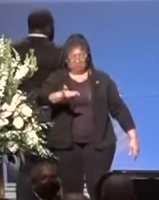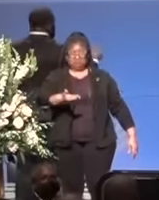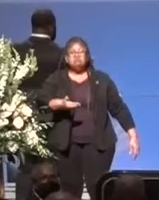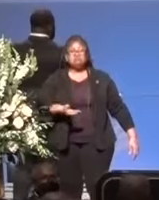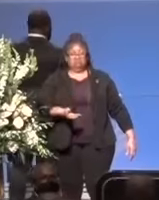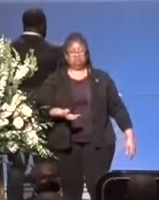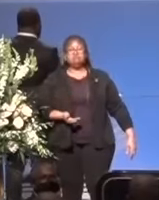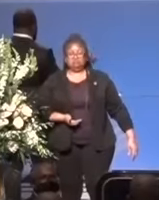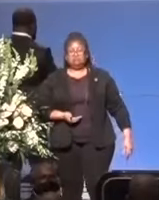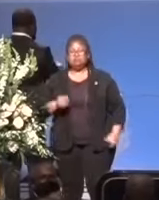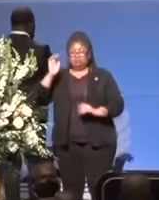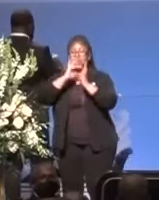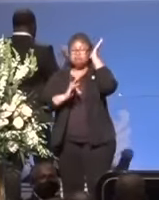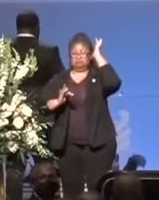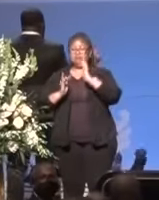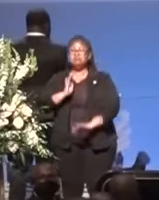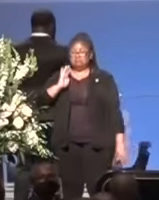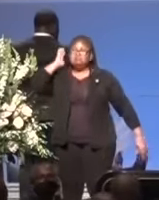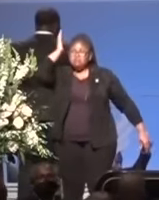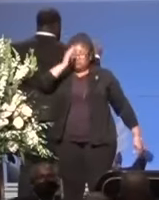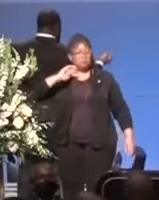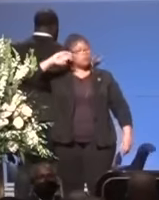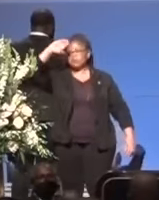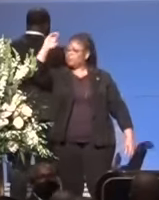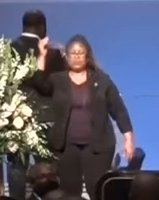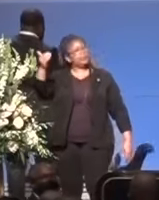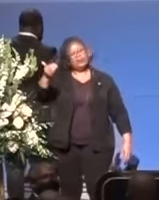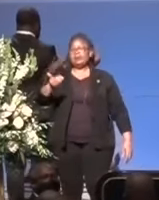Jesus will